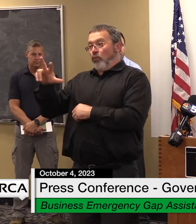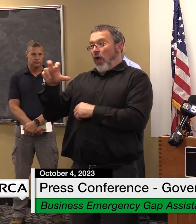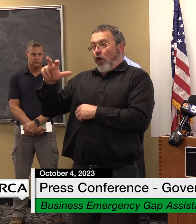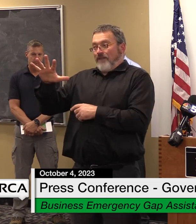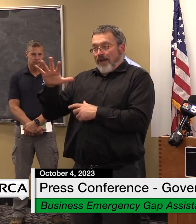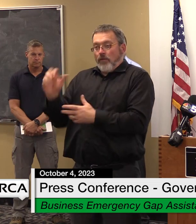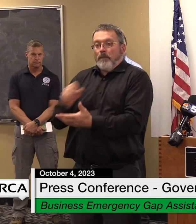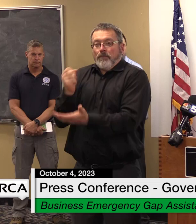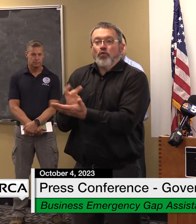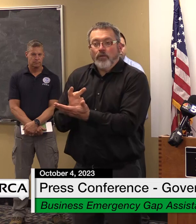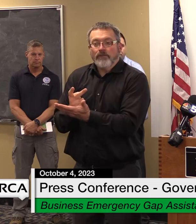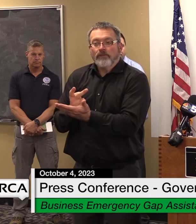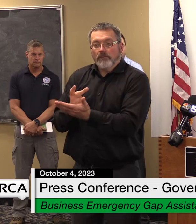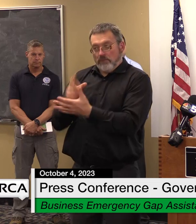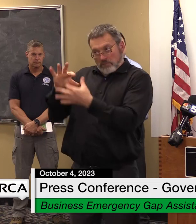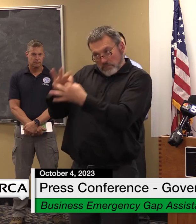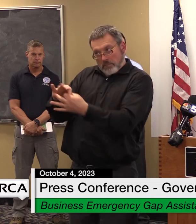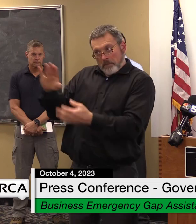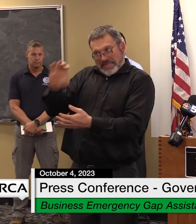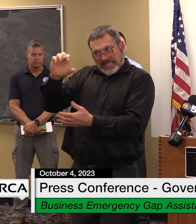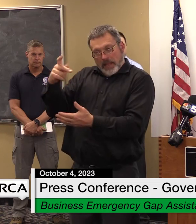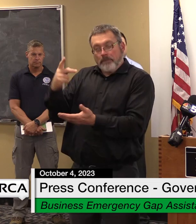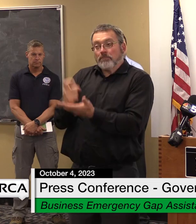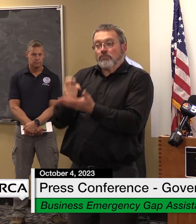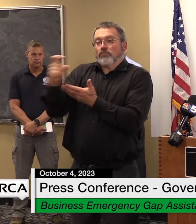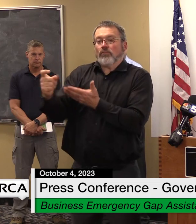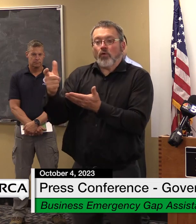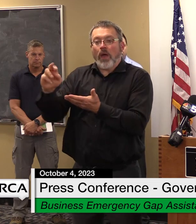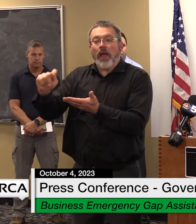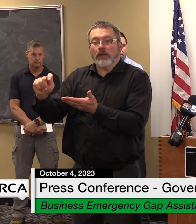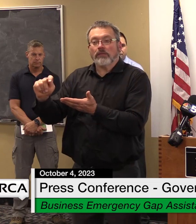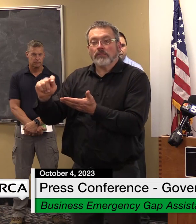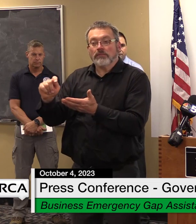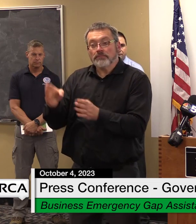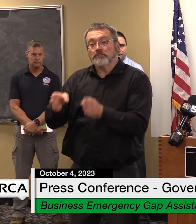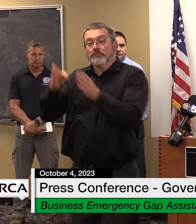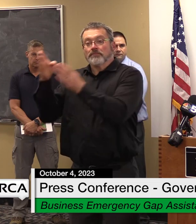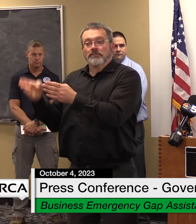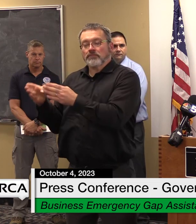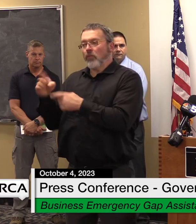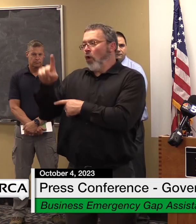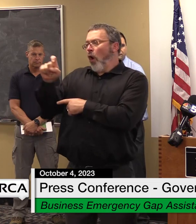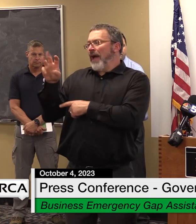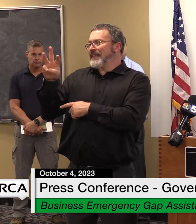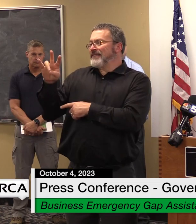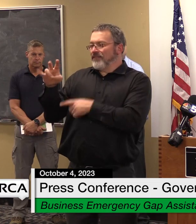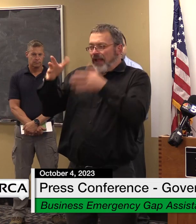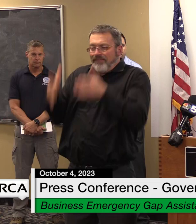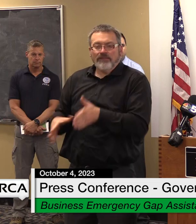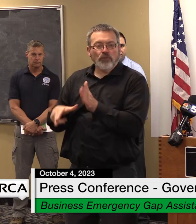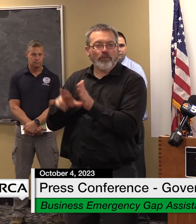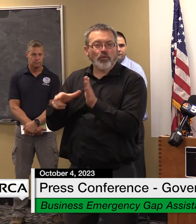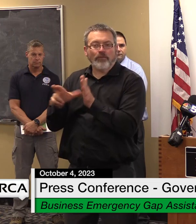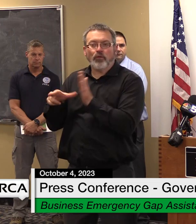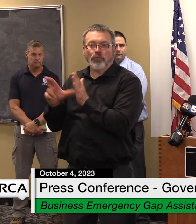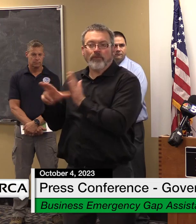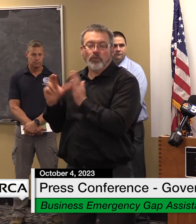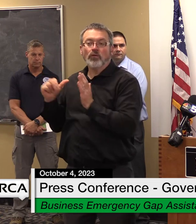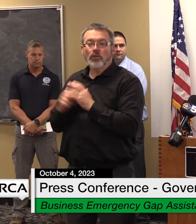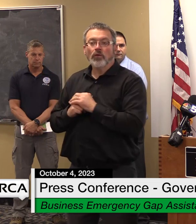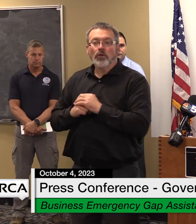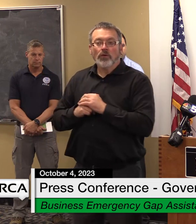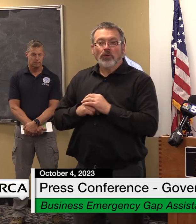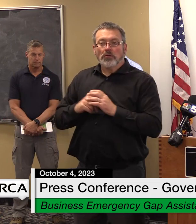for a BGAP grant. 167 are still under review. The average BGAP award is now